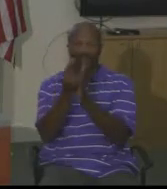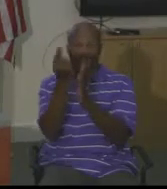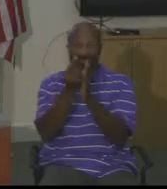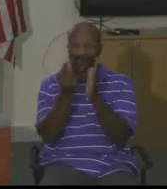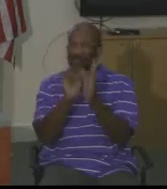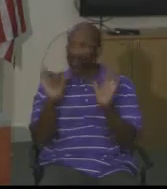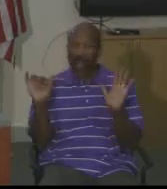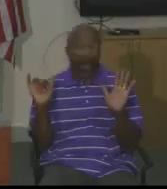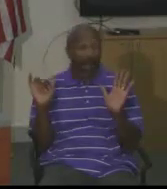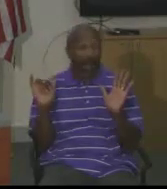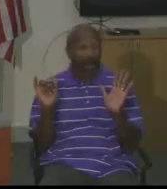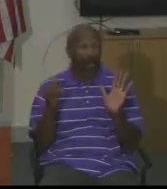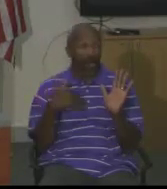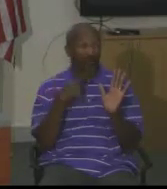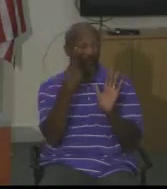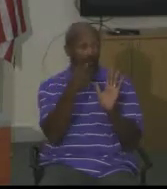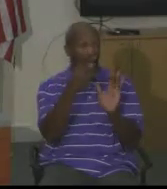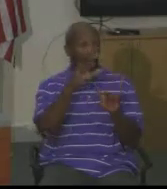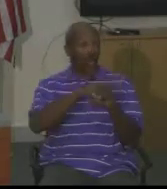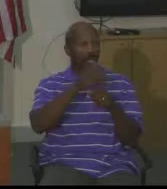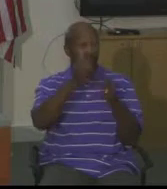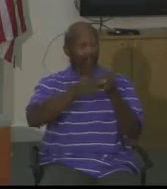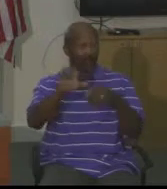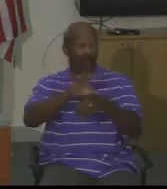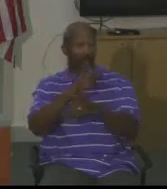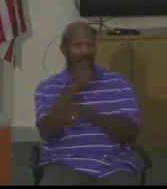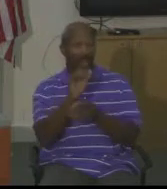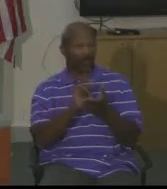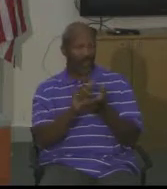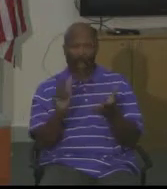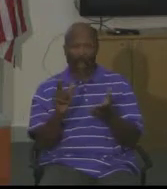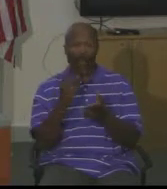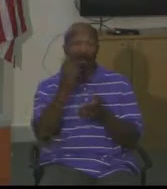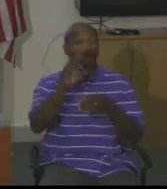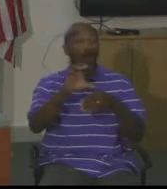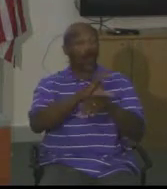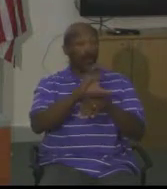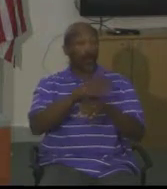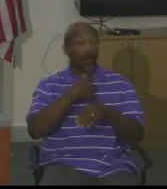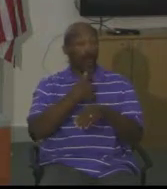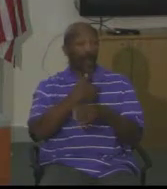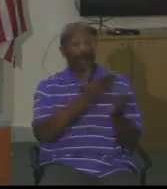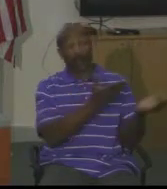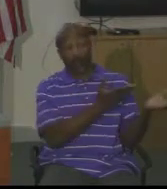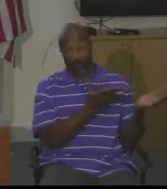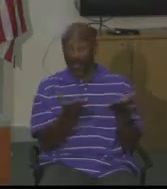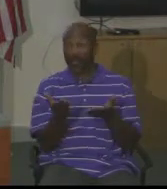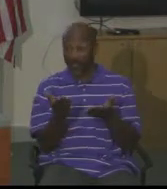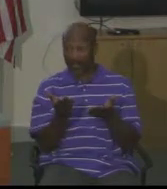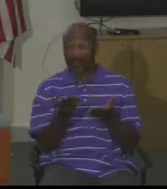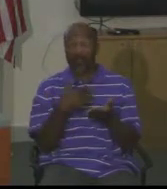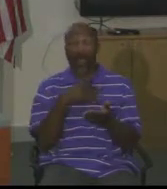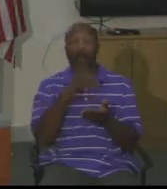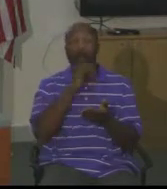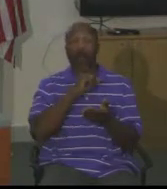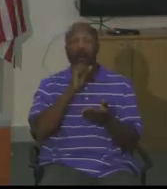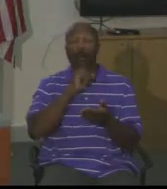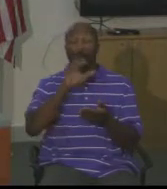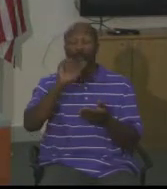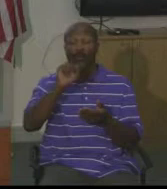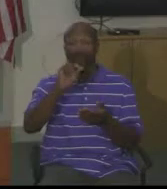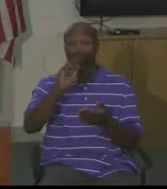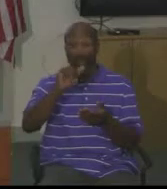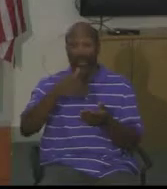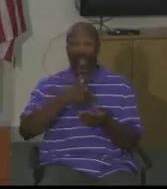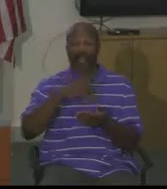these on board. One of the computers we'll be bringing in later in the class, my old Sony,